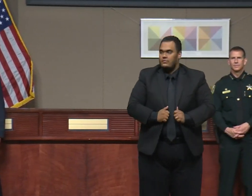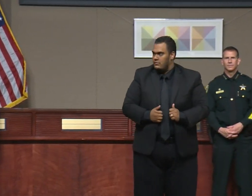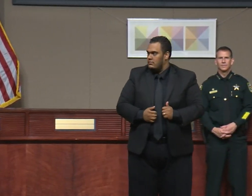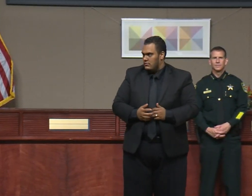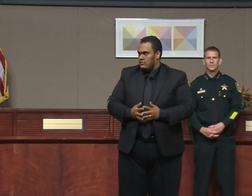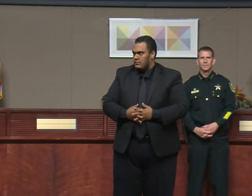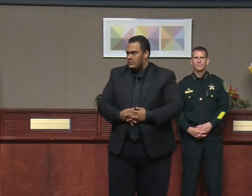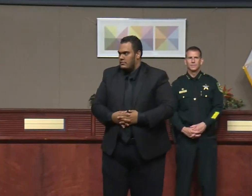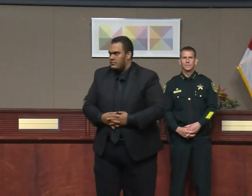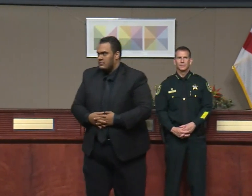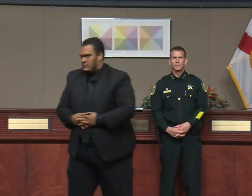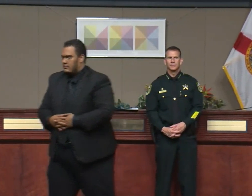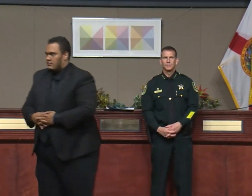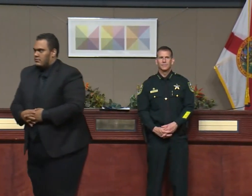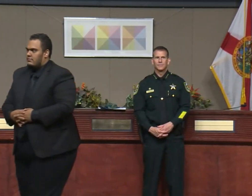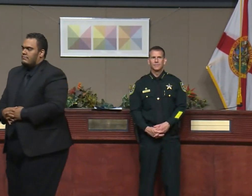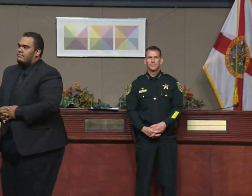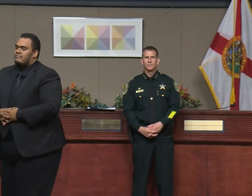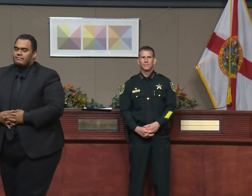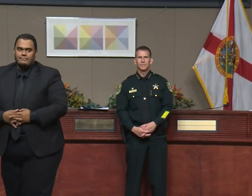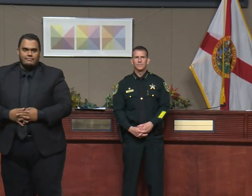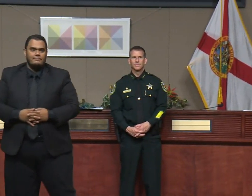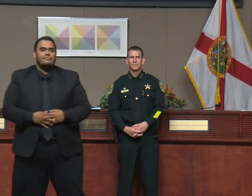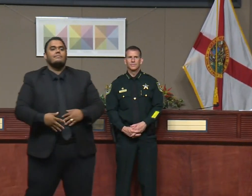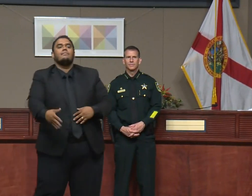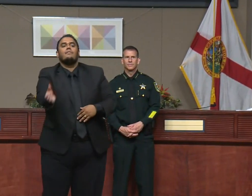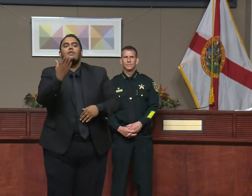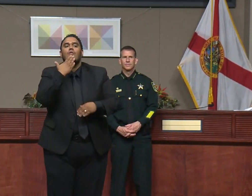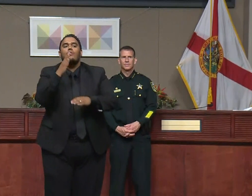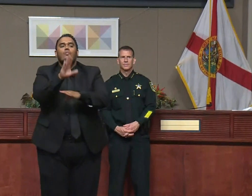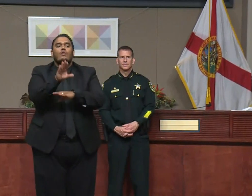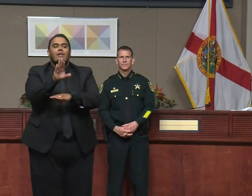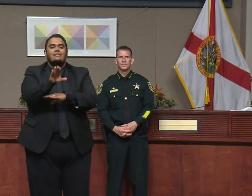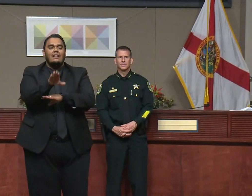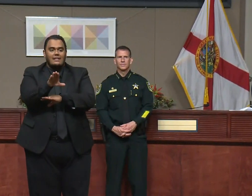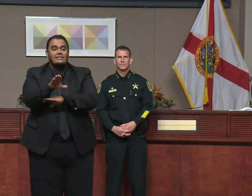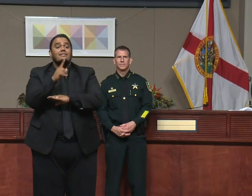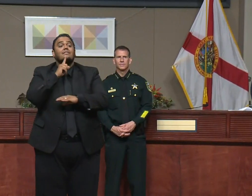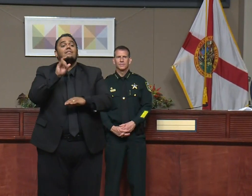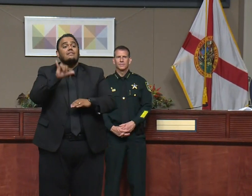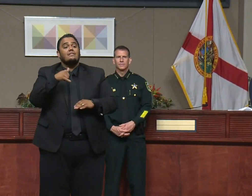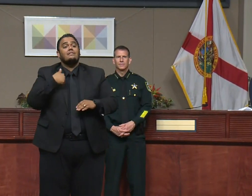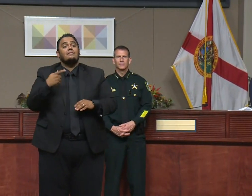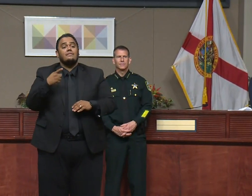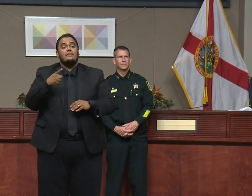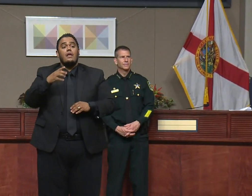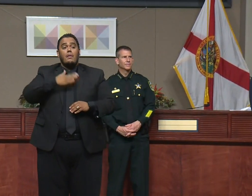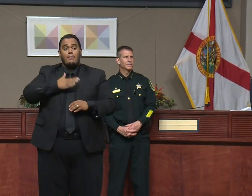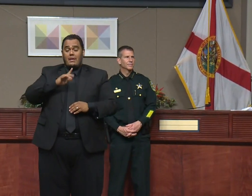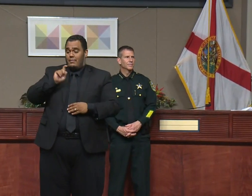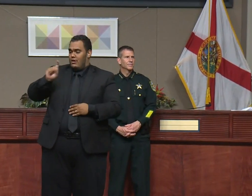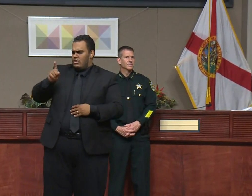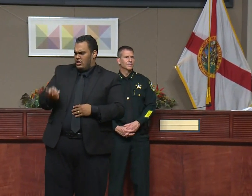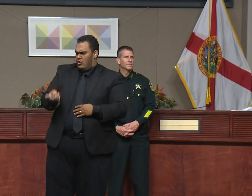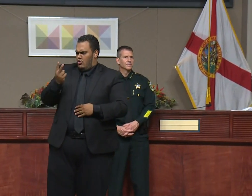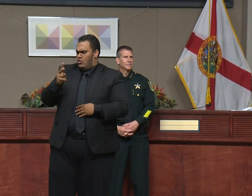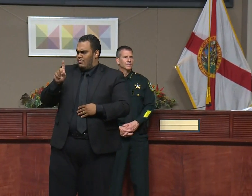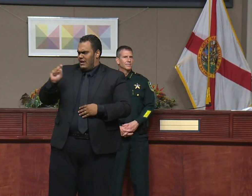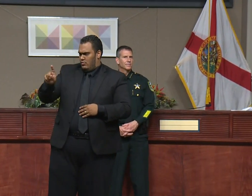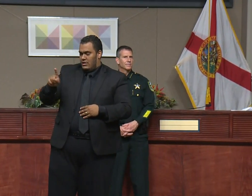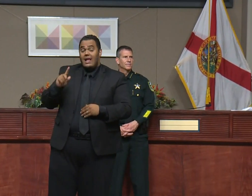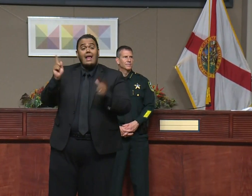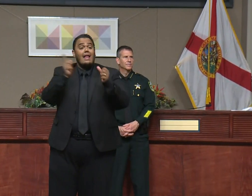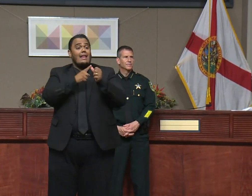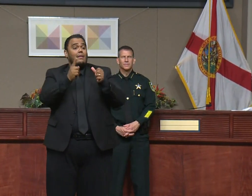Other questions? Buenas tardes, Alibet Suárez para Más 100.7 FM. Mi pregunta, tengo 2 preguntas. La primera, ¿cuál